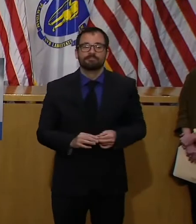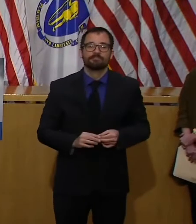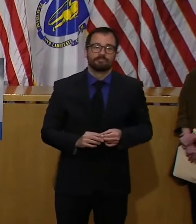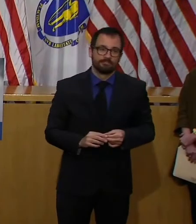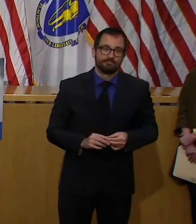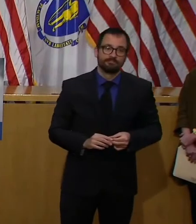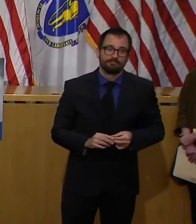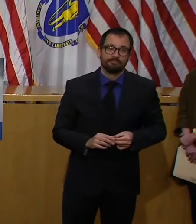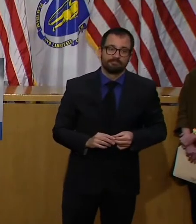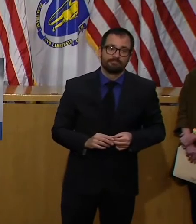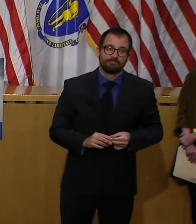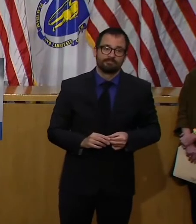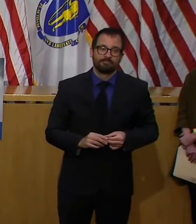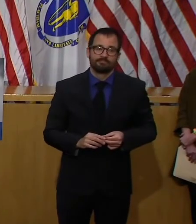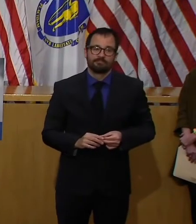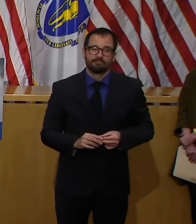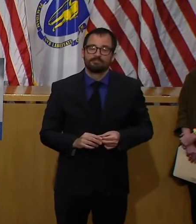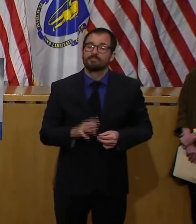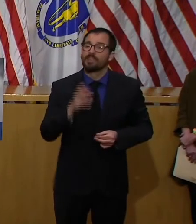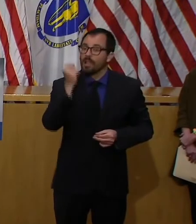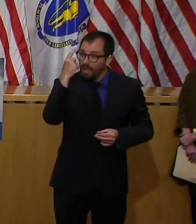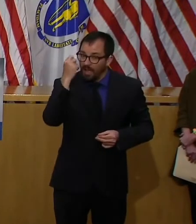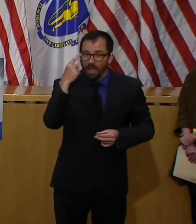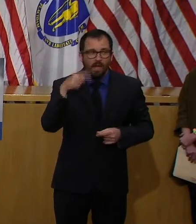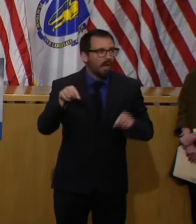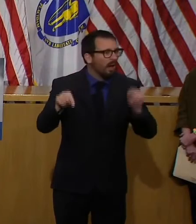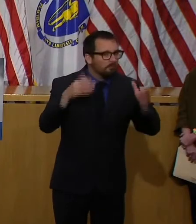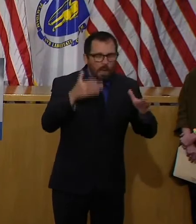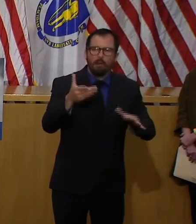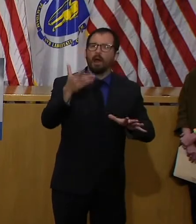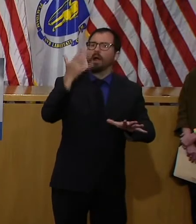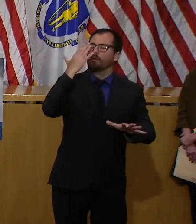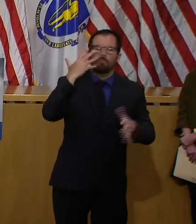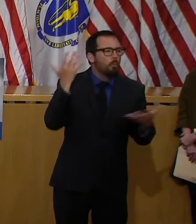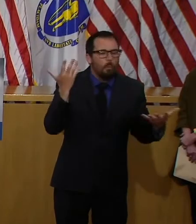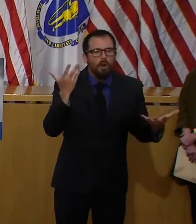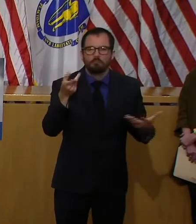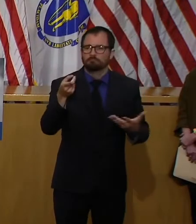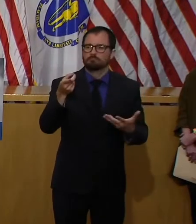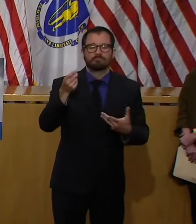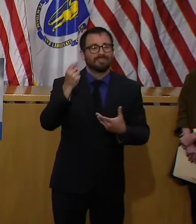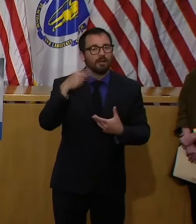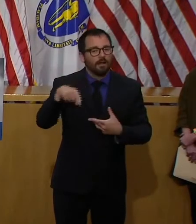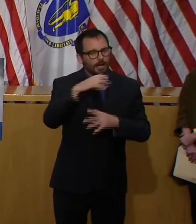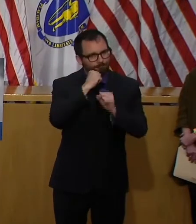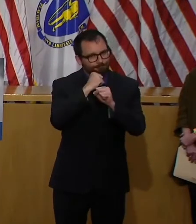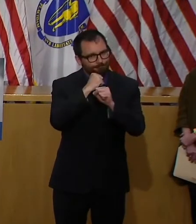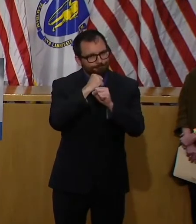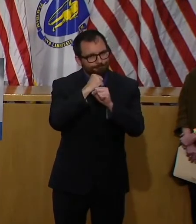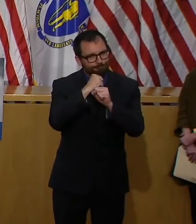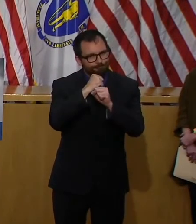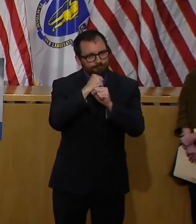is strictly for public health activities and will not be shared outside of that realm.